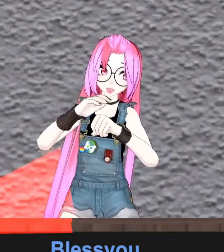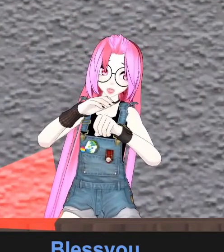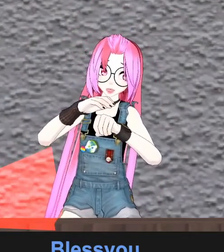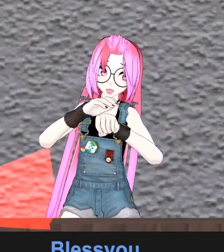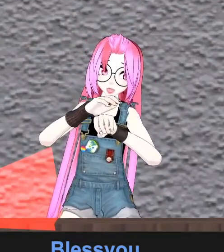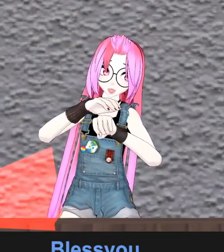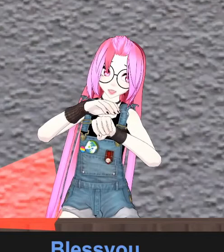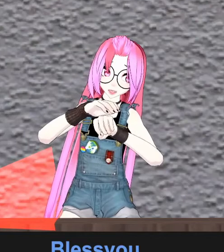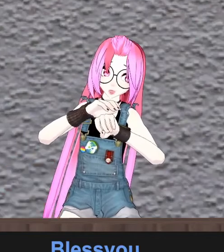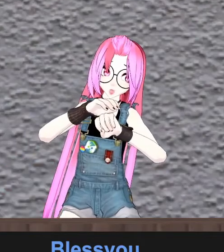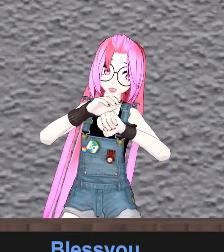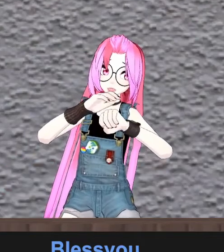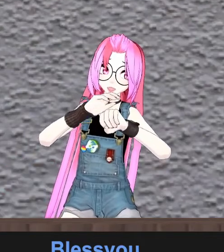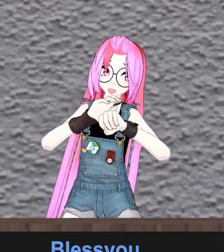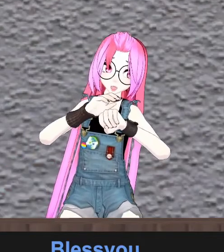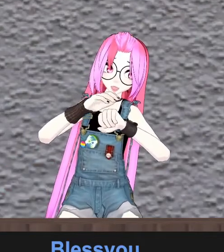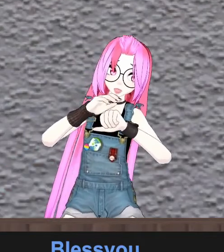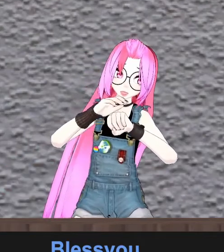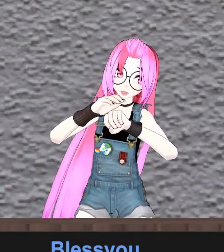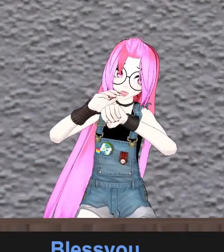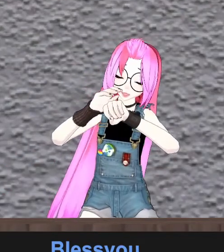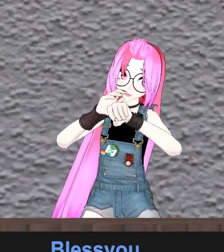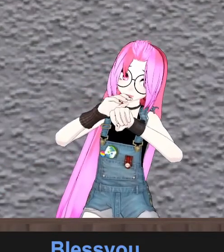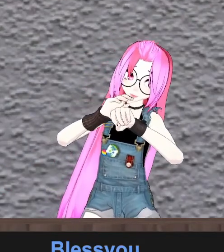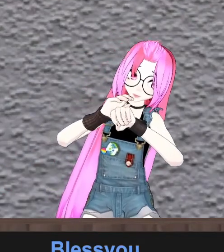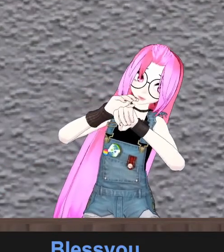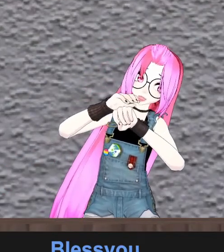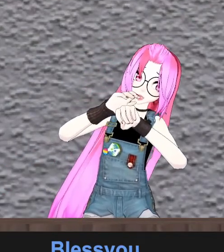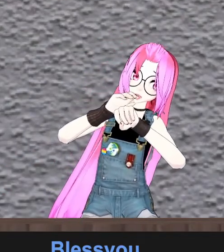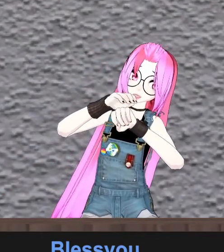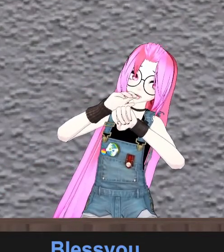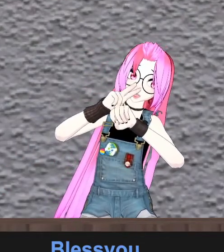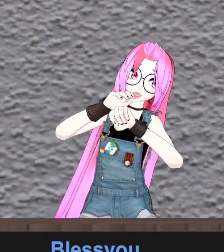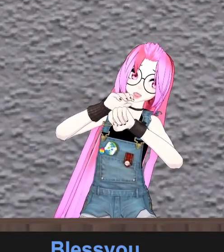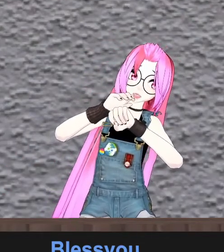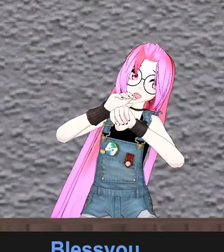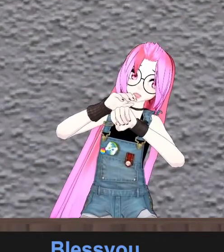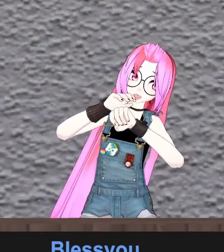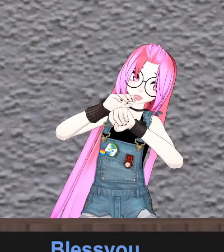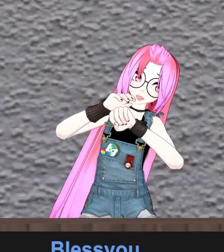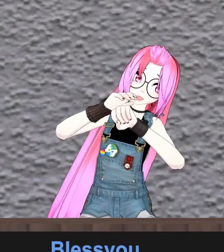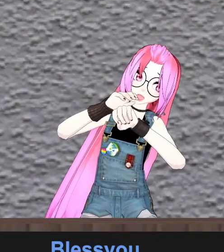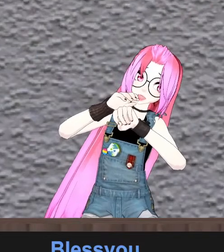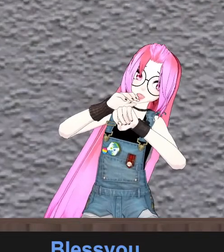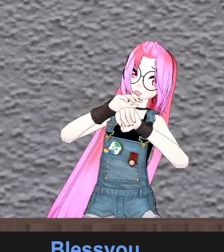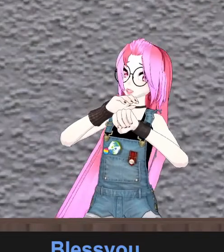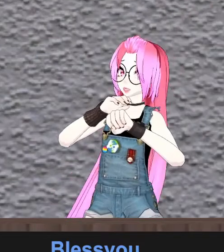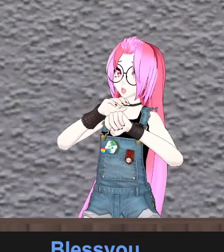joint, and when it's an actual joint, you're going to think of your fist being the joint, and then the surrounding, I guess, tissue